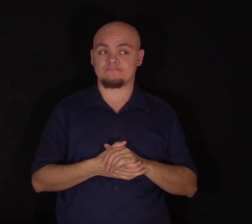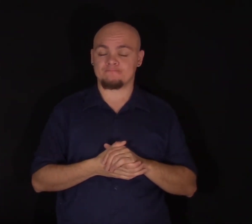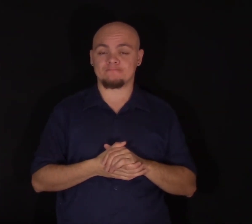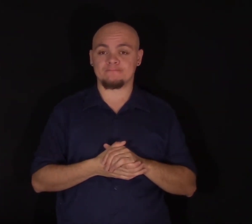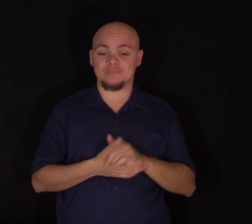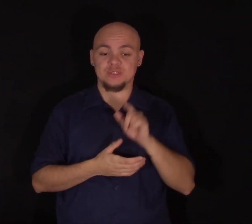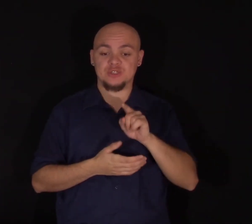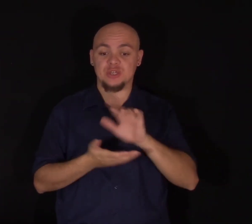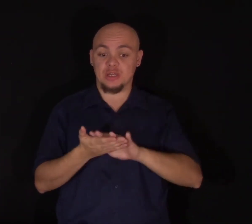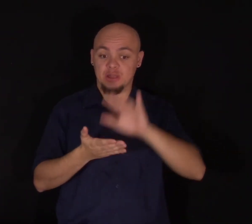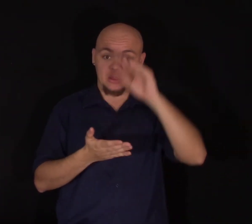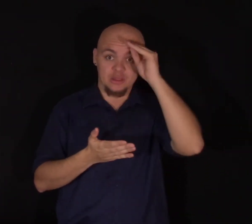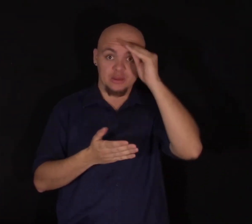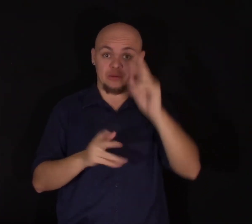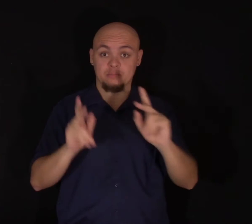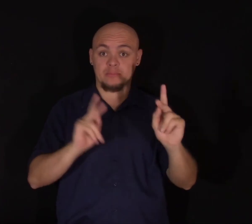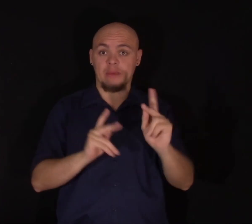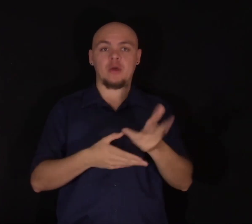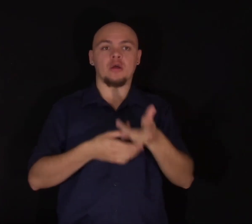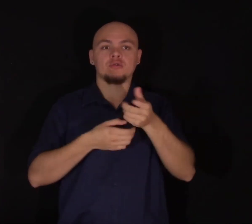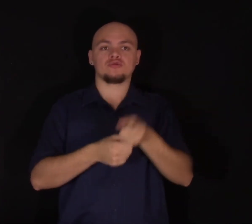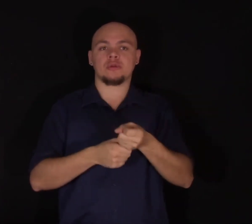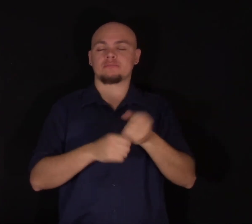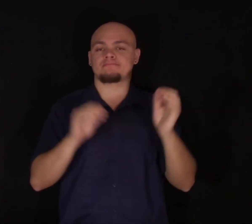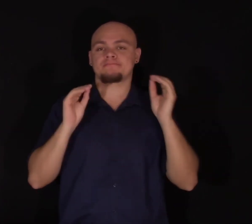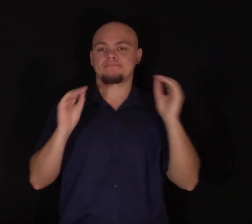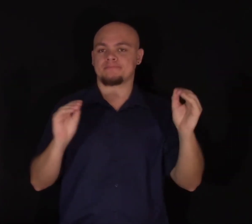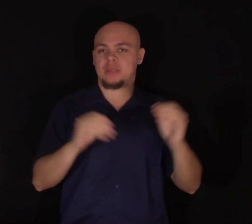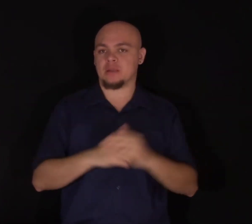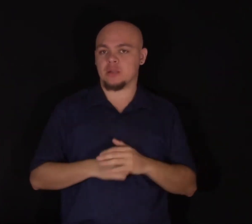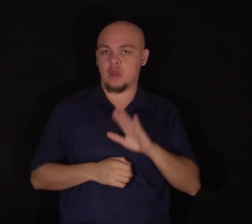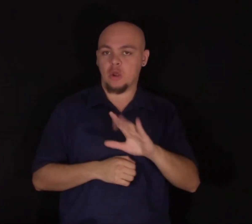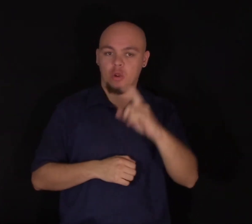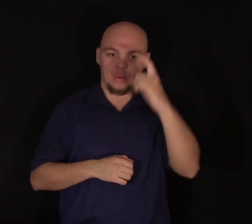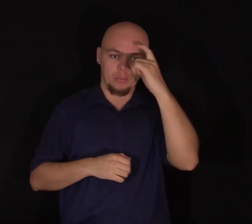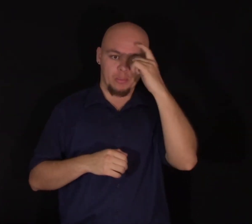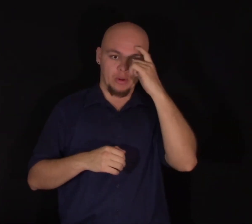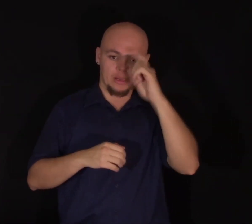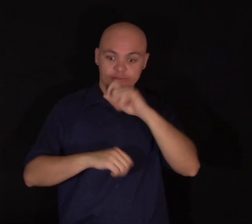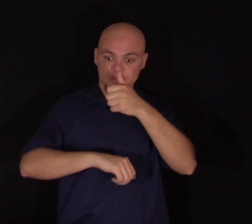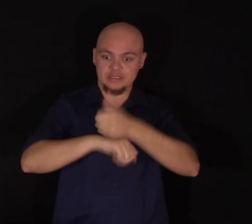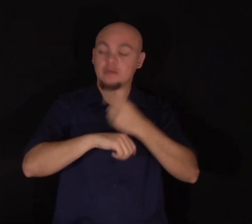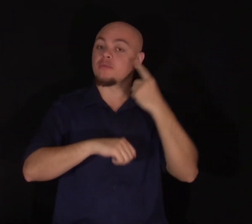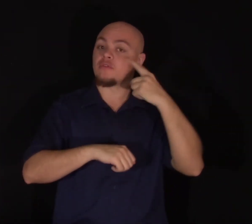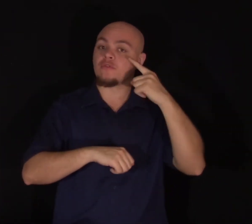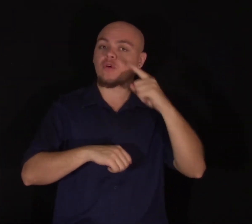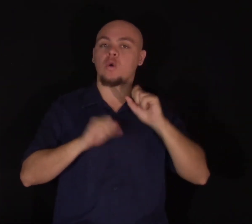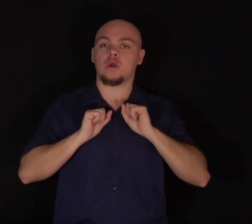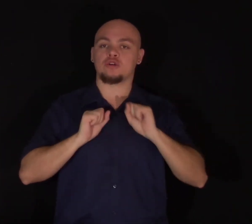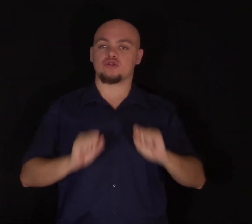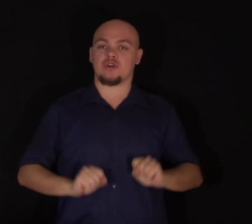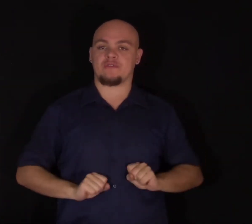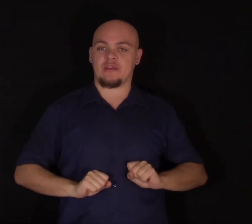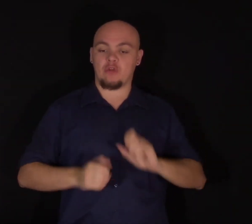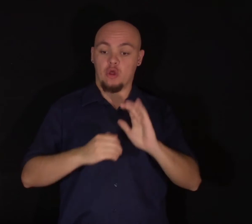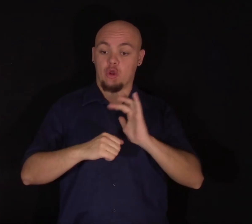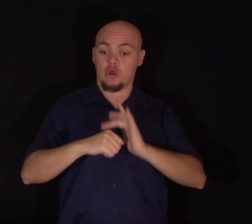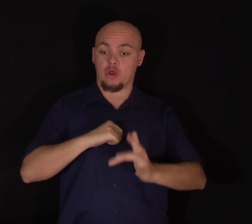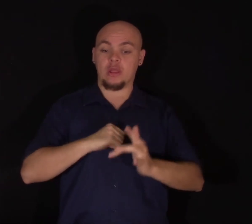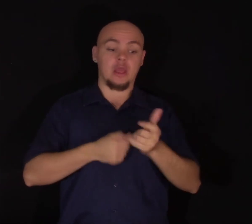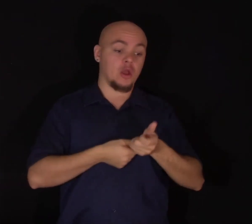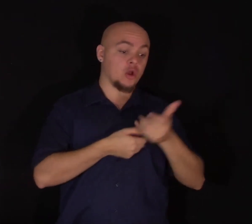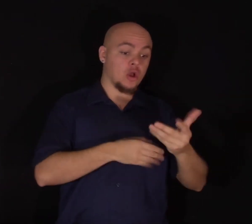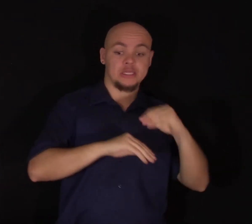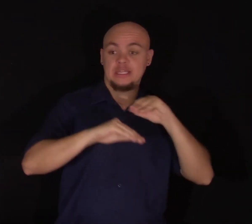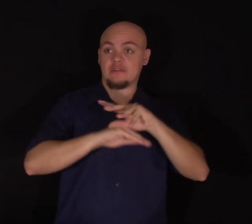she learned not to trust. Her brain was wired for survival. She learned early on that cause and effect